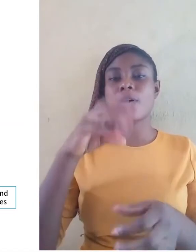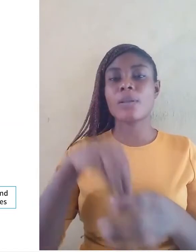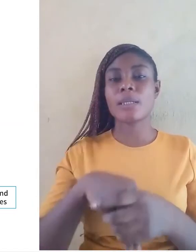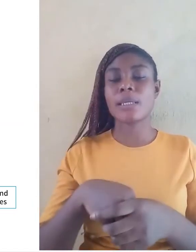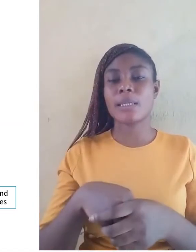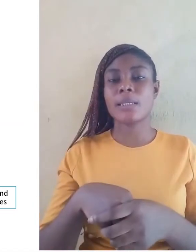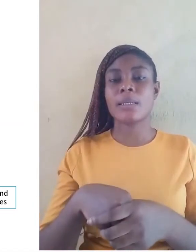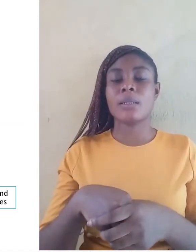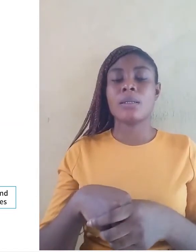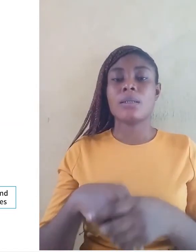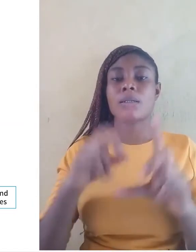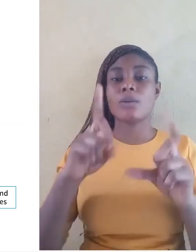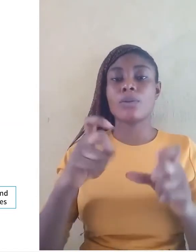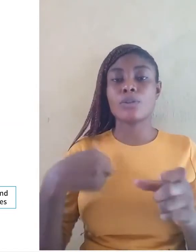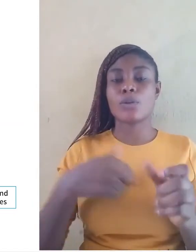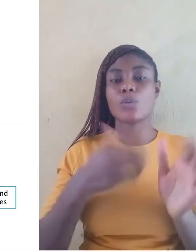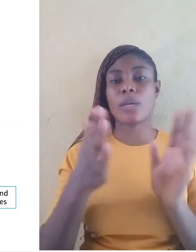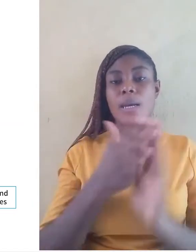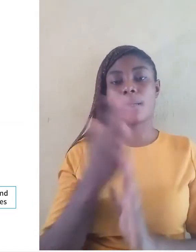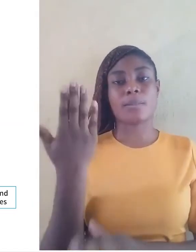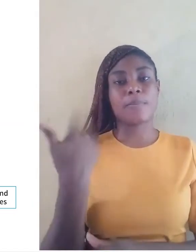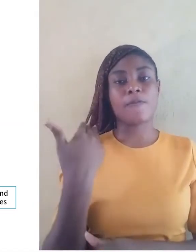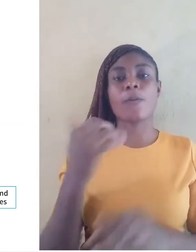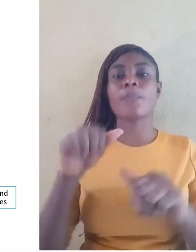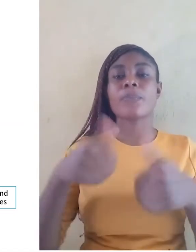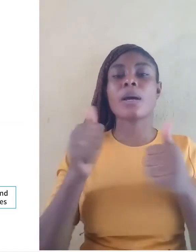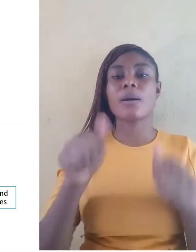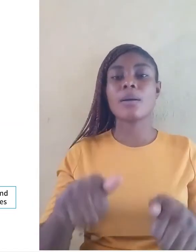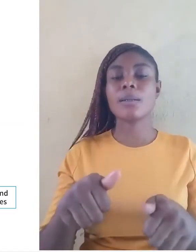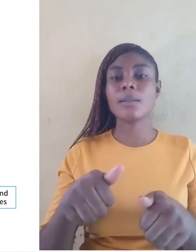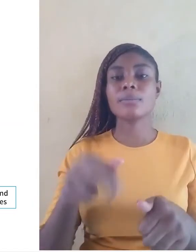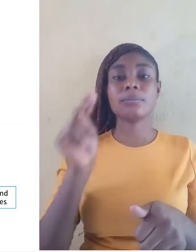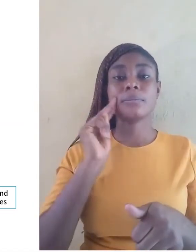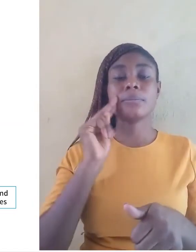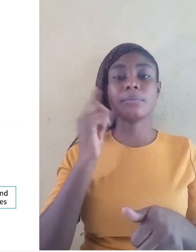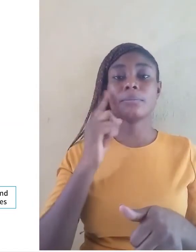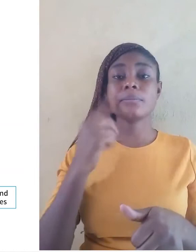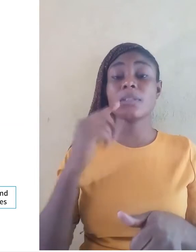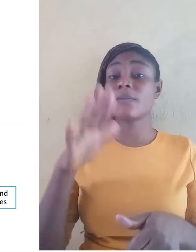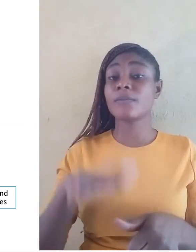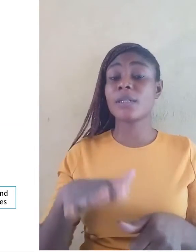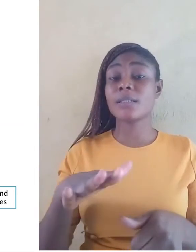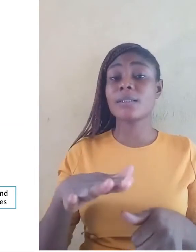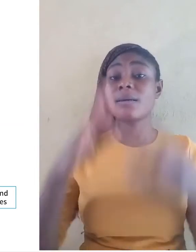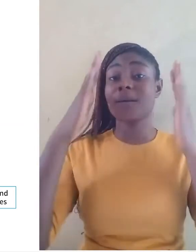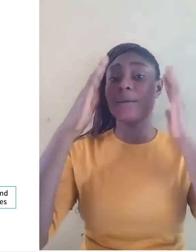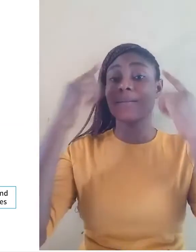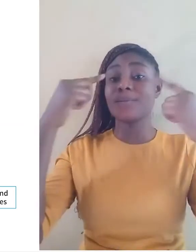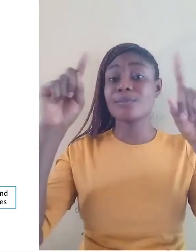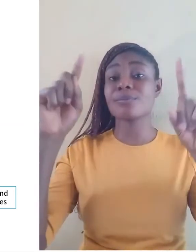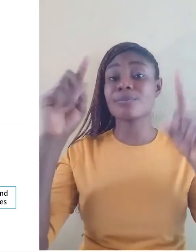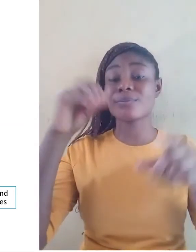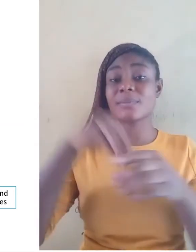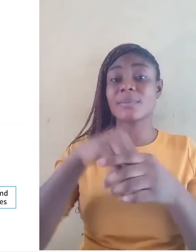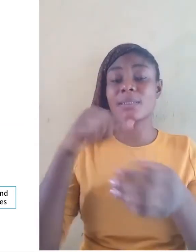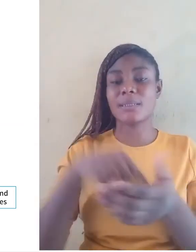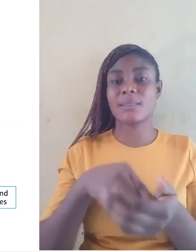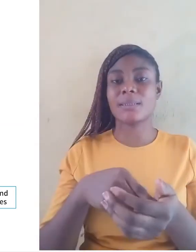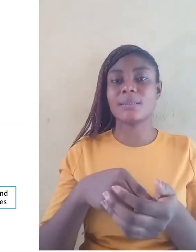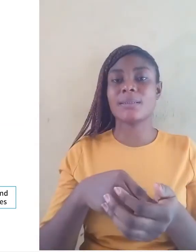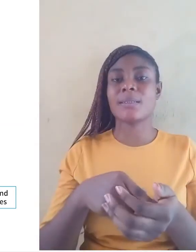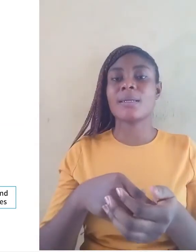found in the question what we earlier asked: how can a Nigerian deaf child achieve emergent